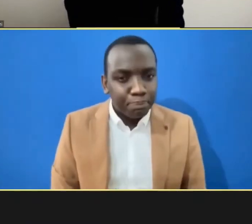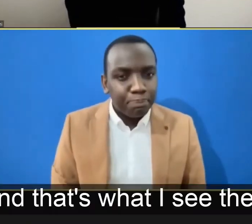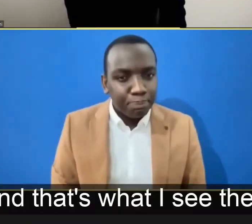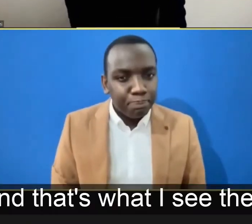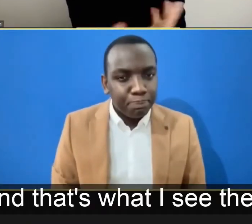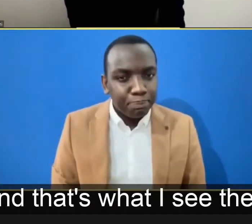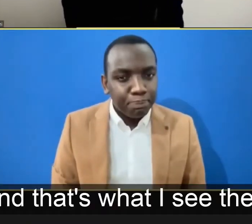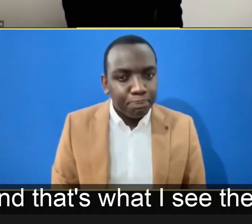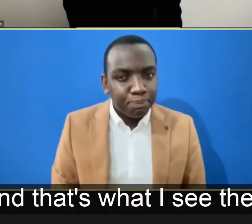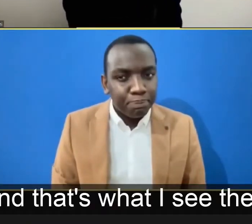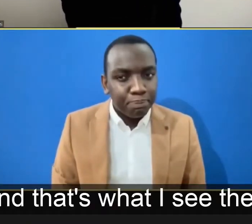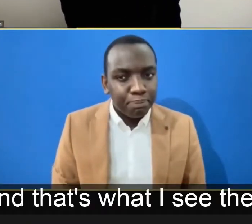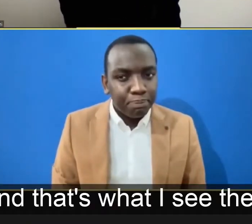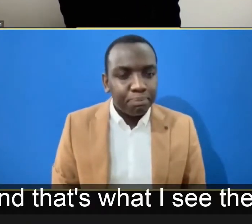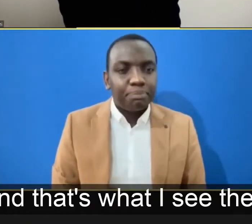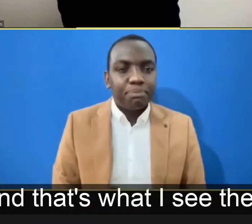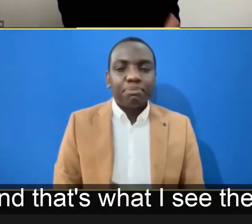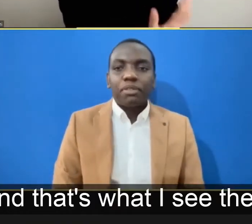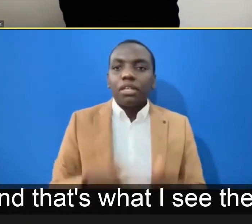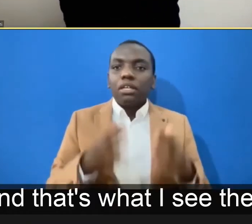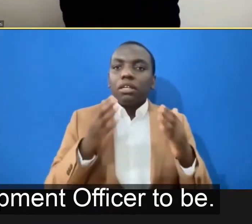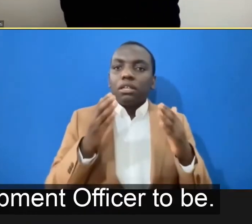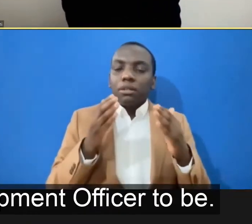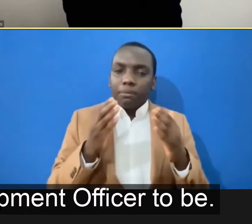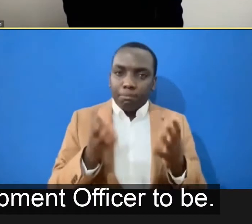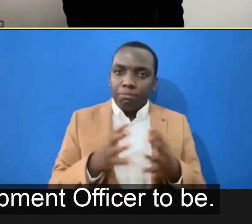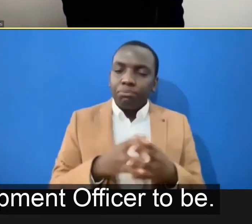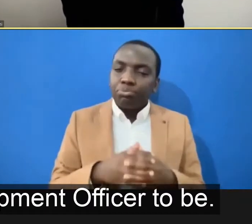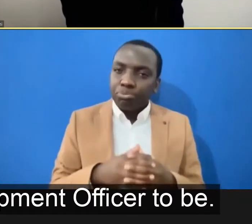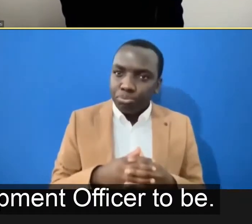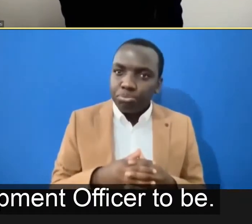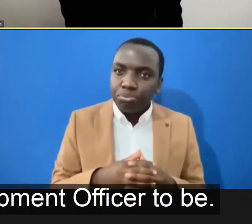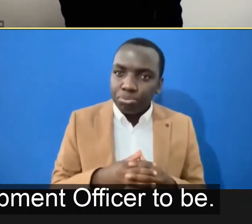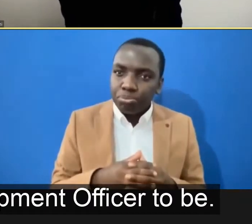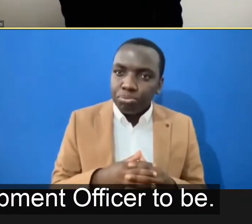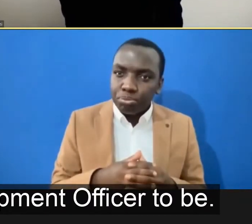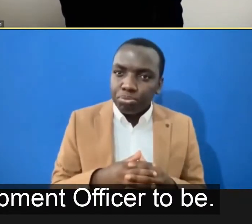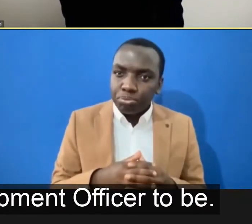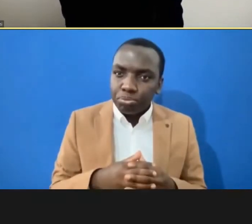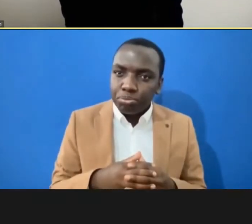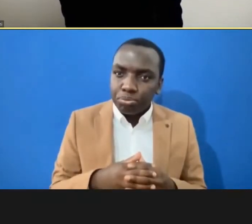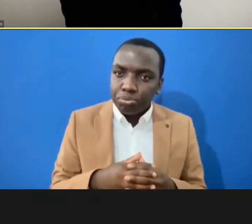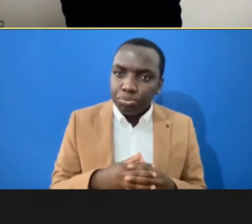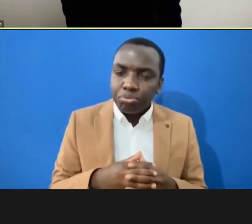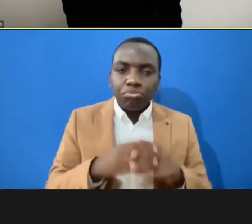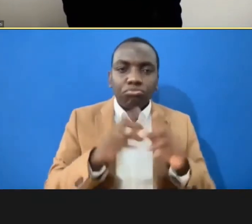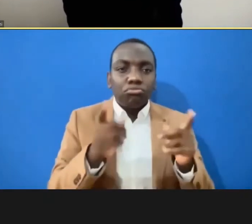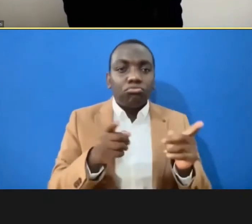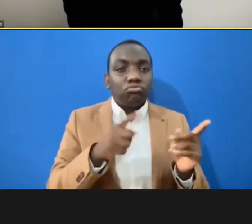So that's what my role involves, and that's what I see the role of a community development officer to be.